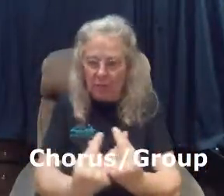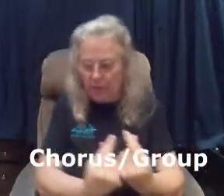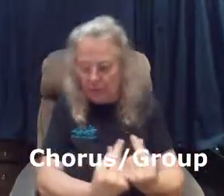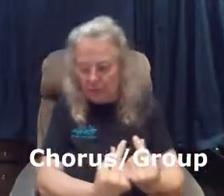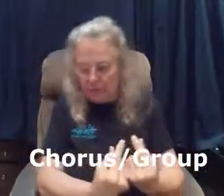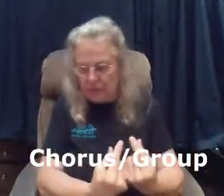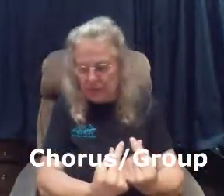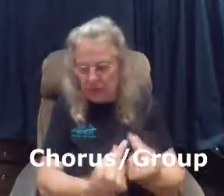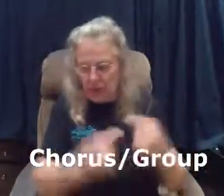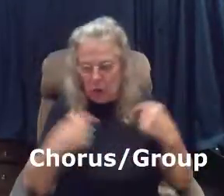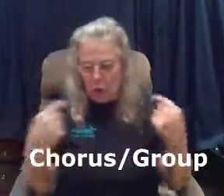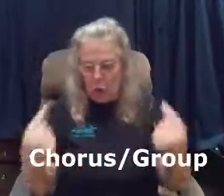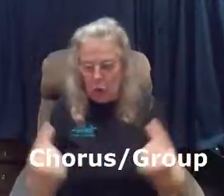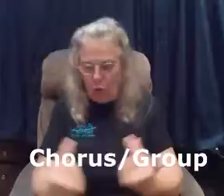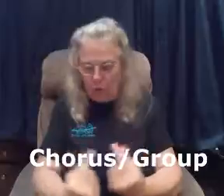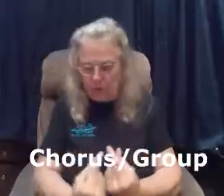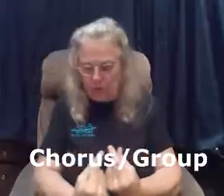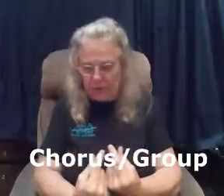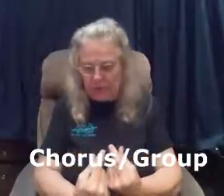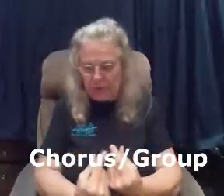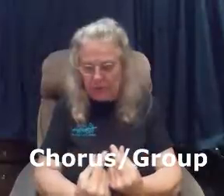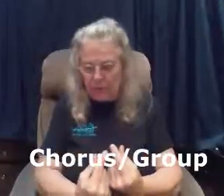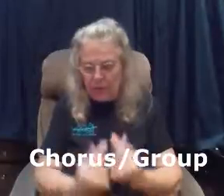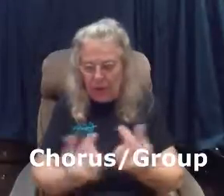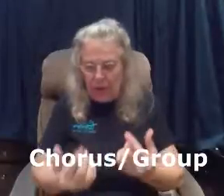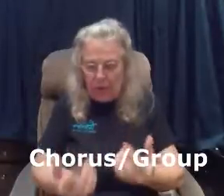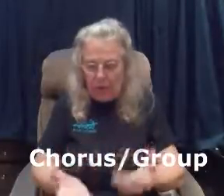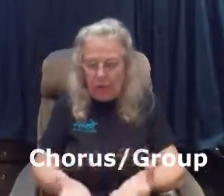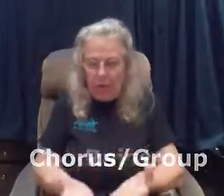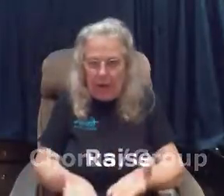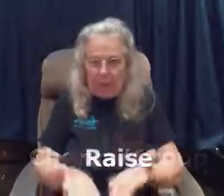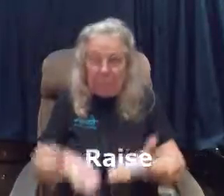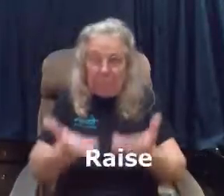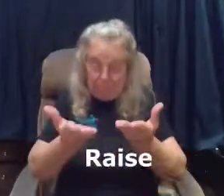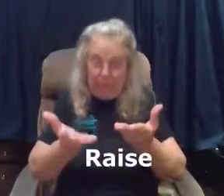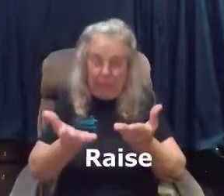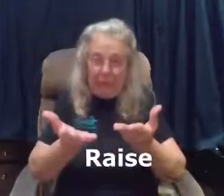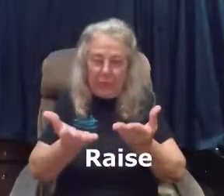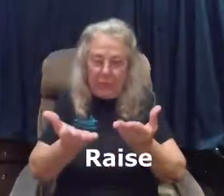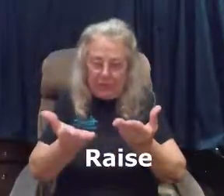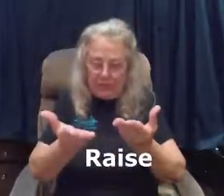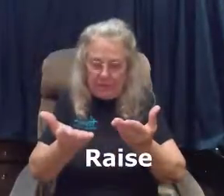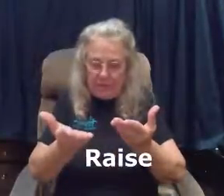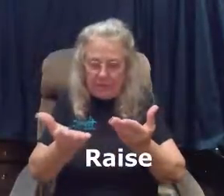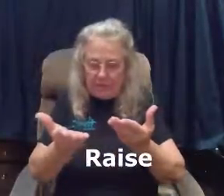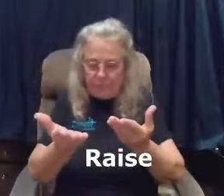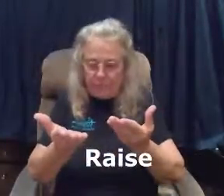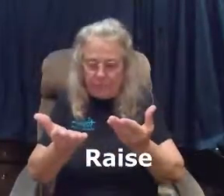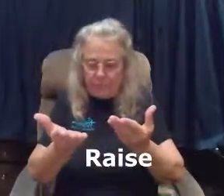the other side. Chorus. Raise. Pick it up and raise it.